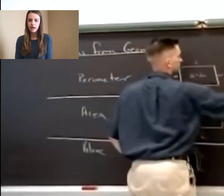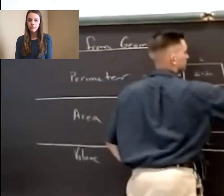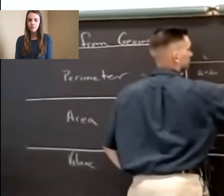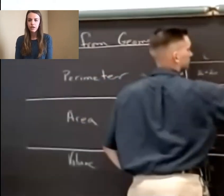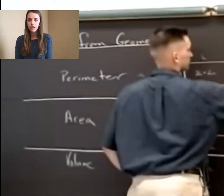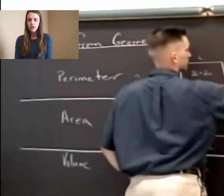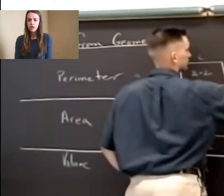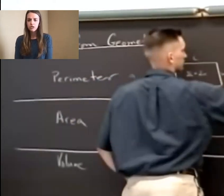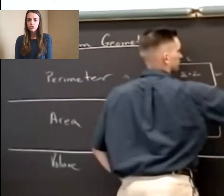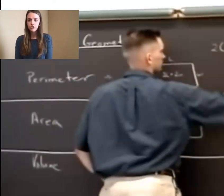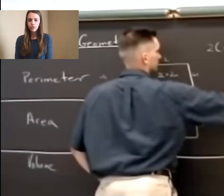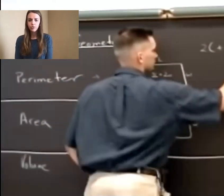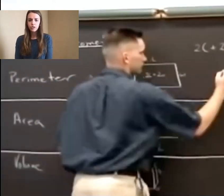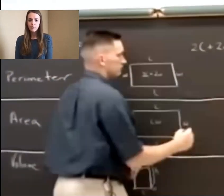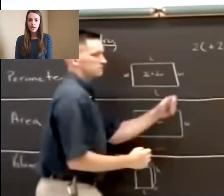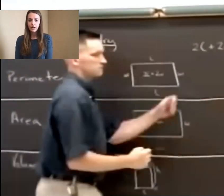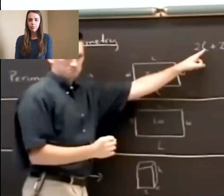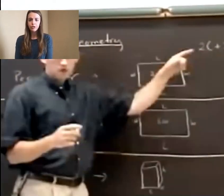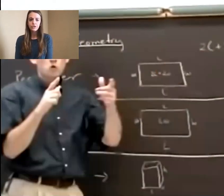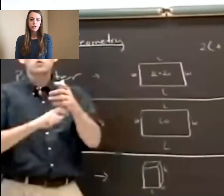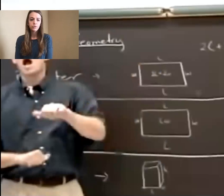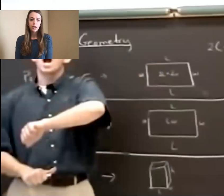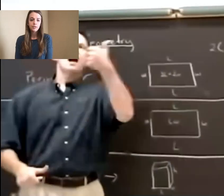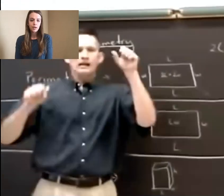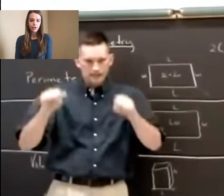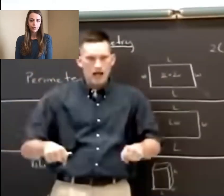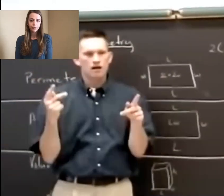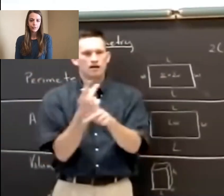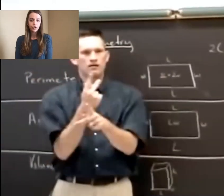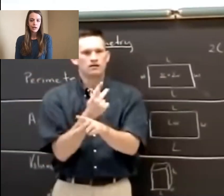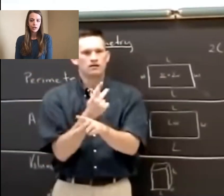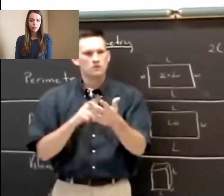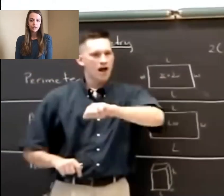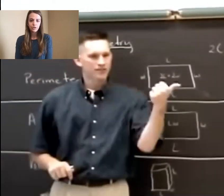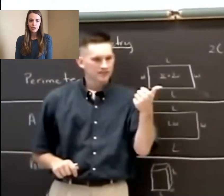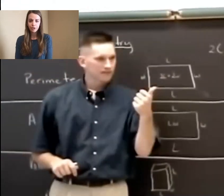have 2 times L plus 2 times W. 2L plus 2W.